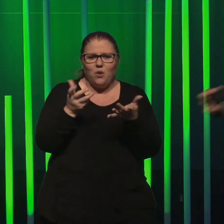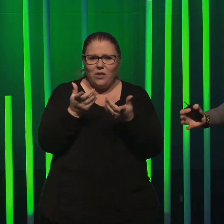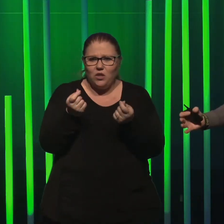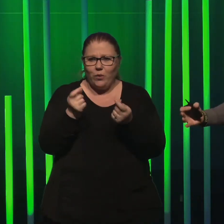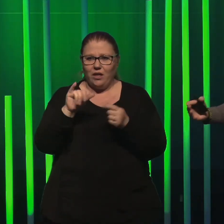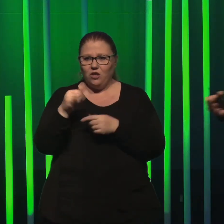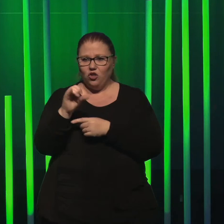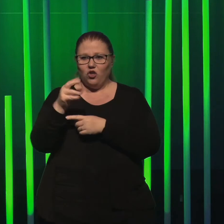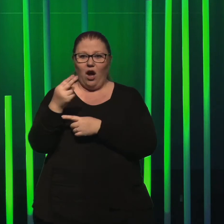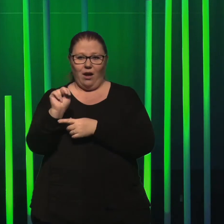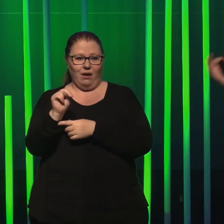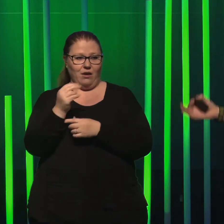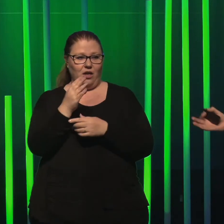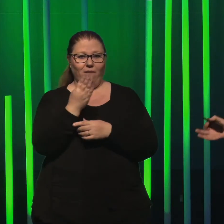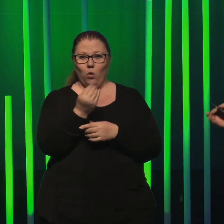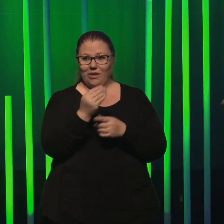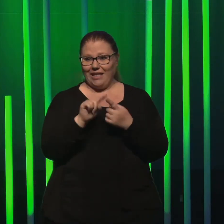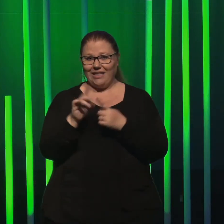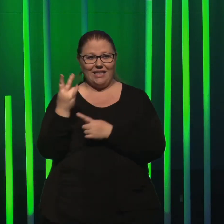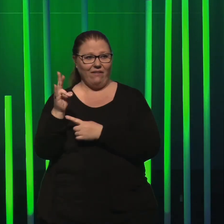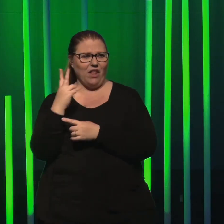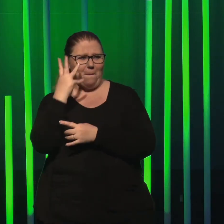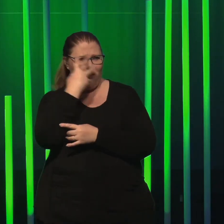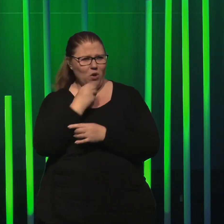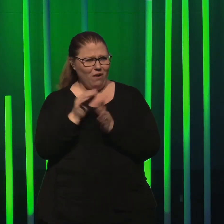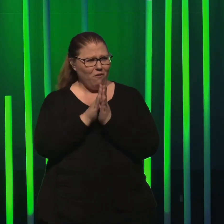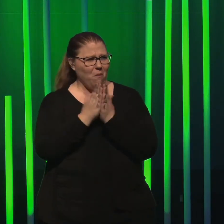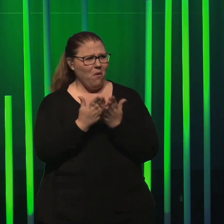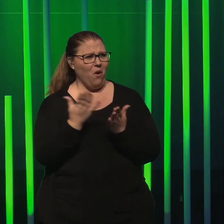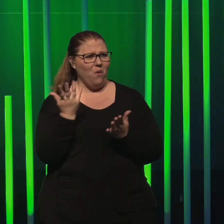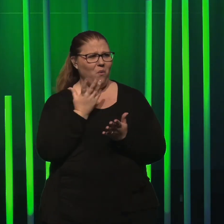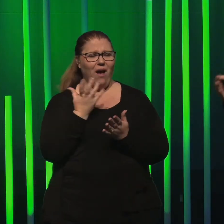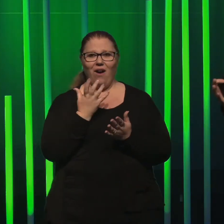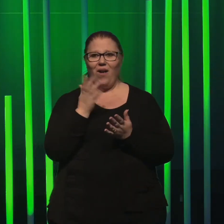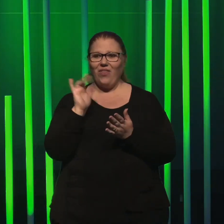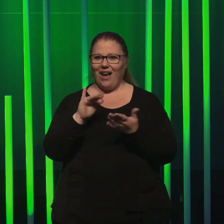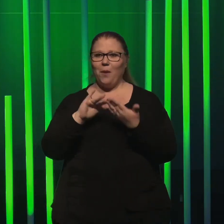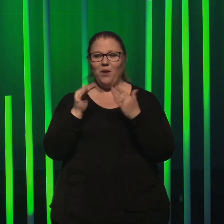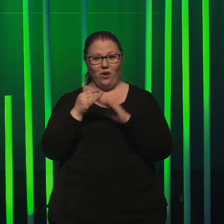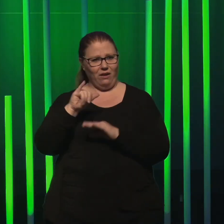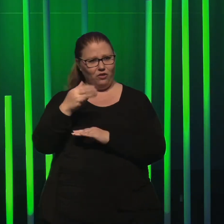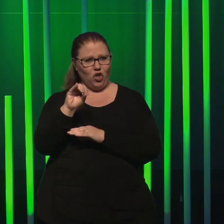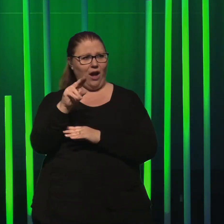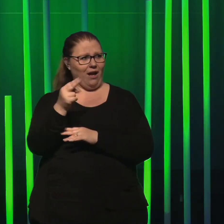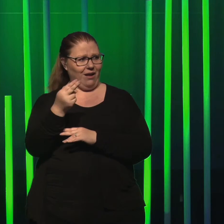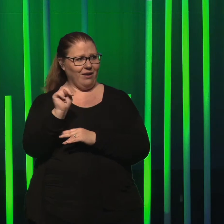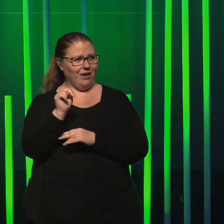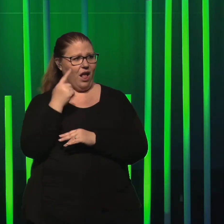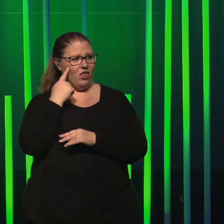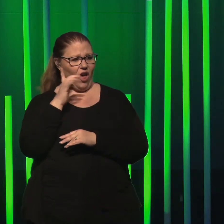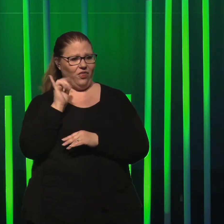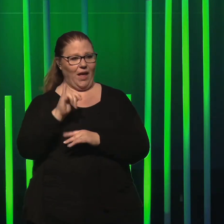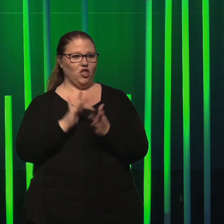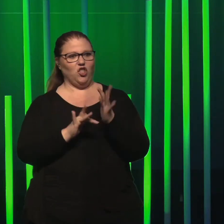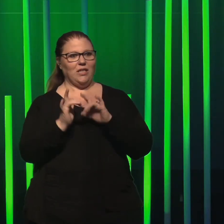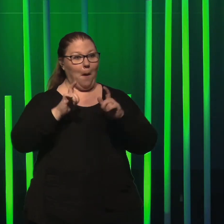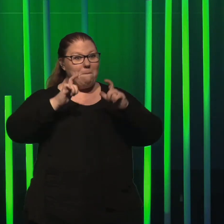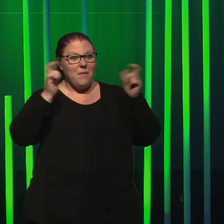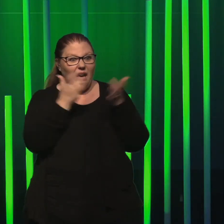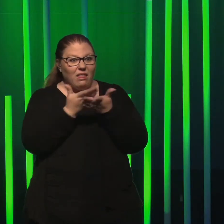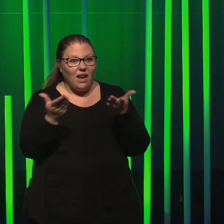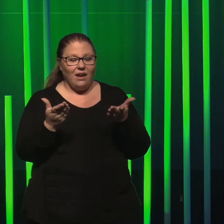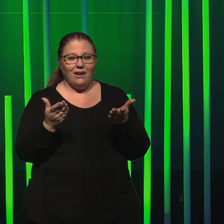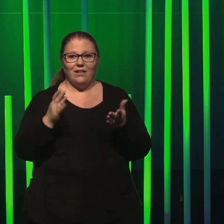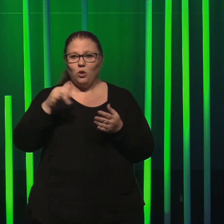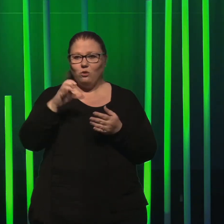John 14 through 17, this beautiful piece of literature is like what the community of John like held as Jesus is like big deal. So